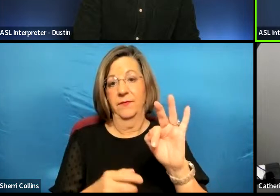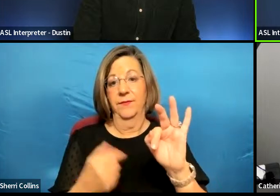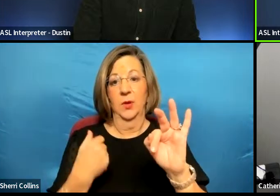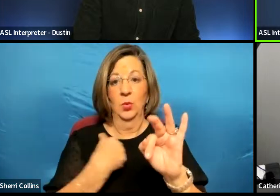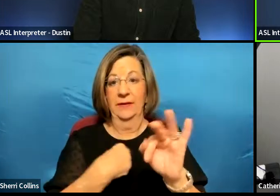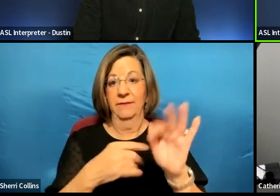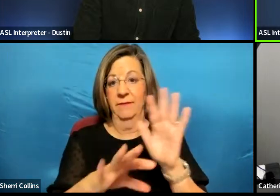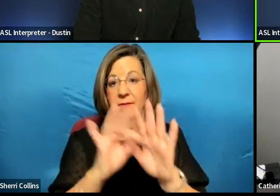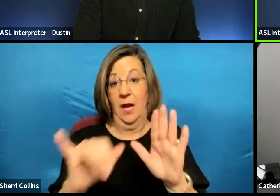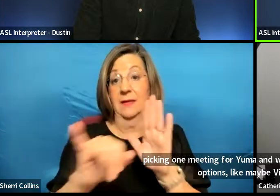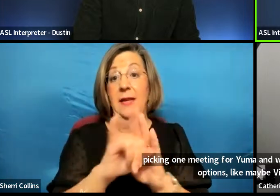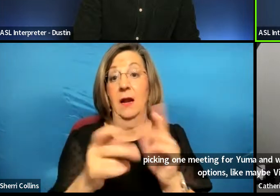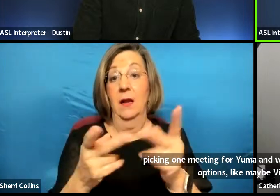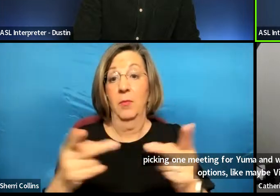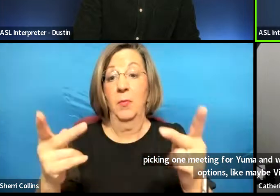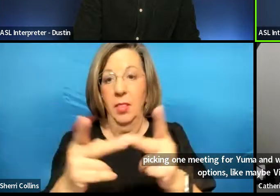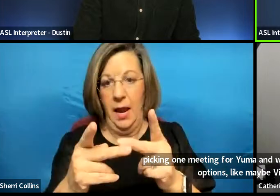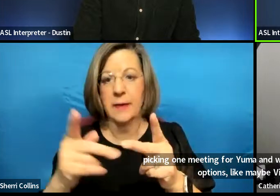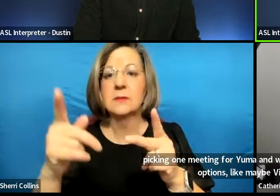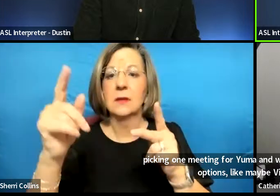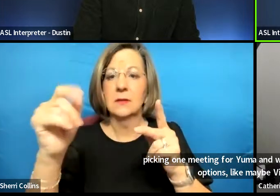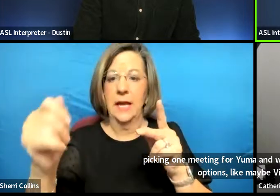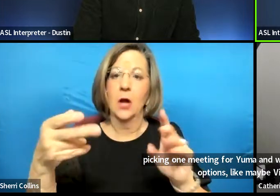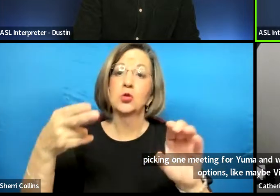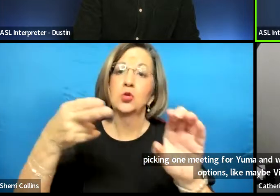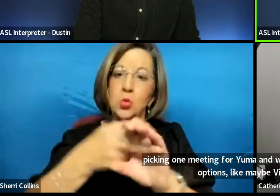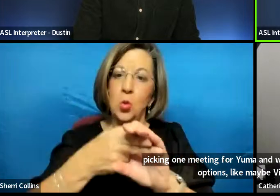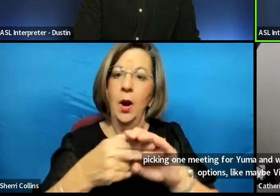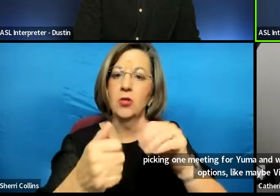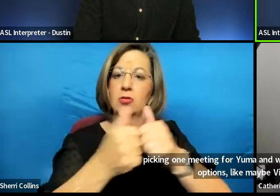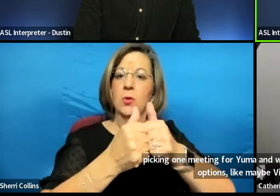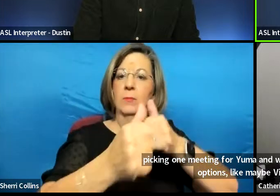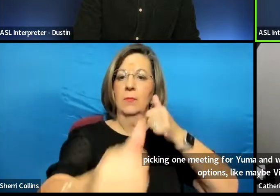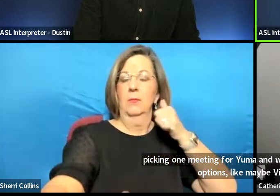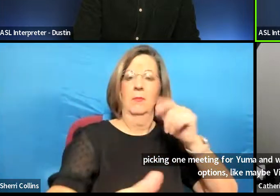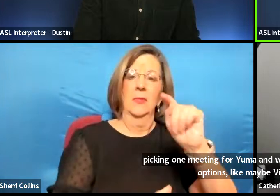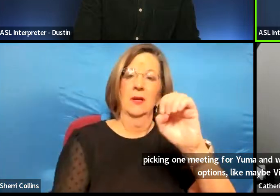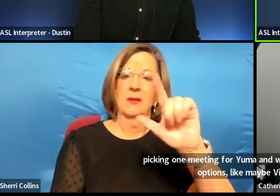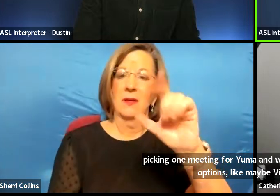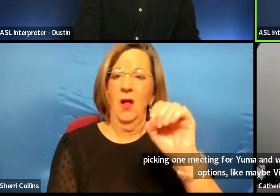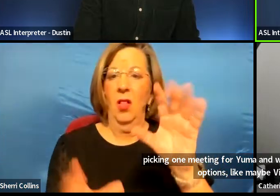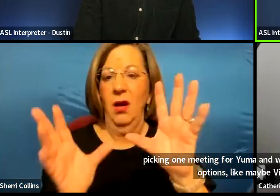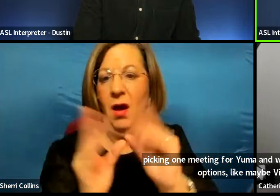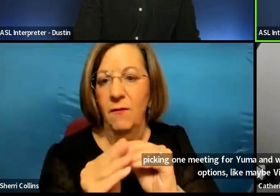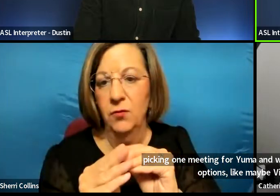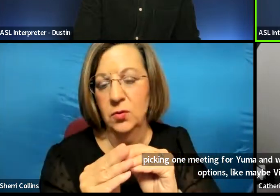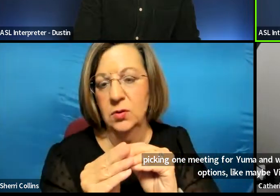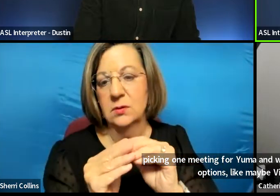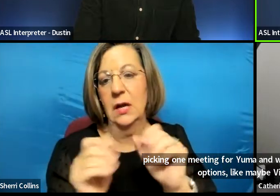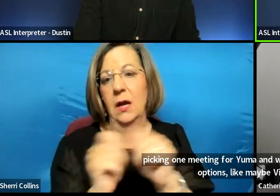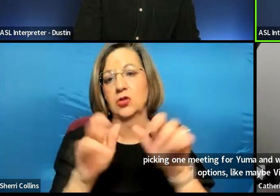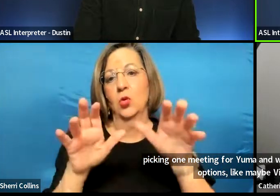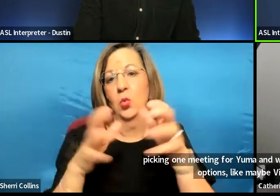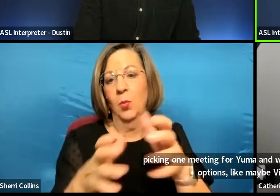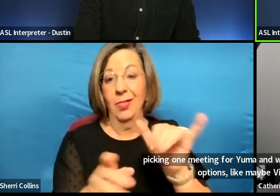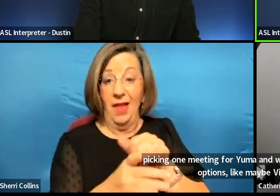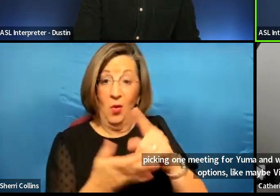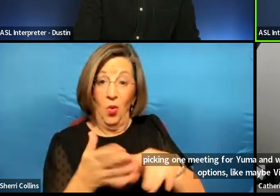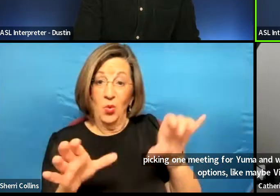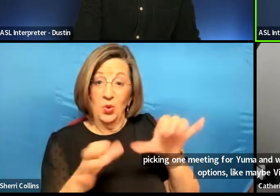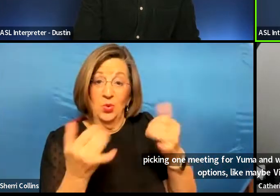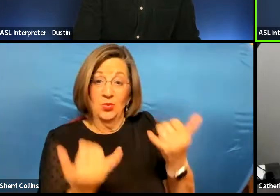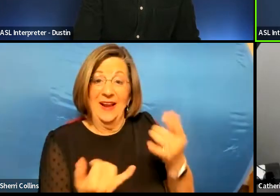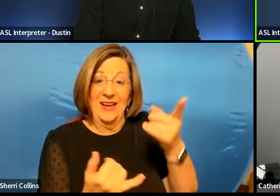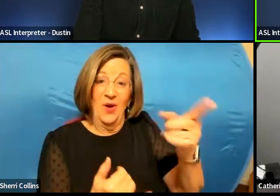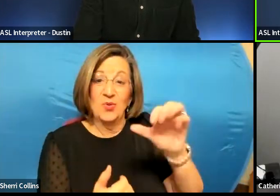something that might be more cost effective if we were able to identify a location where everybody could join in